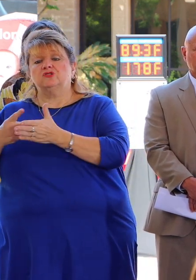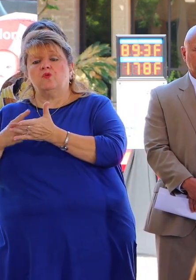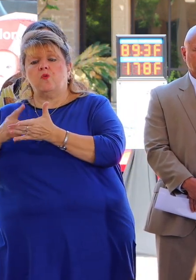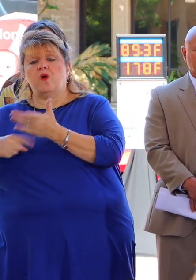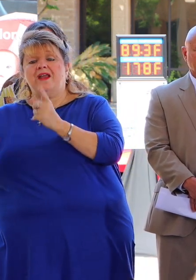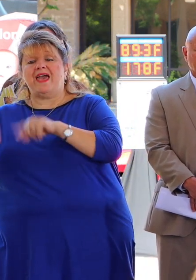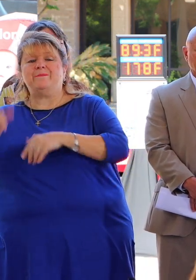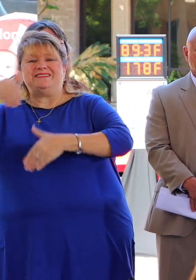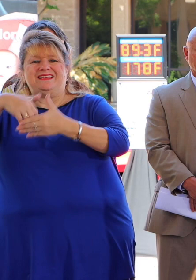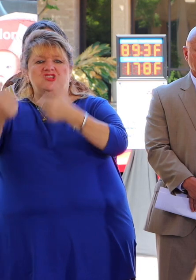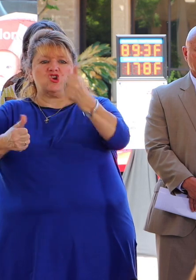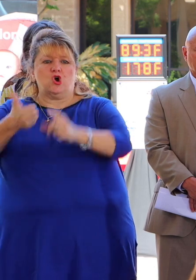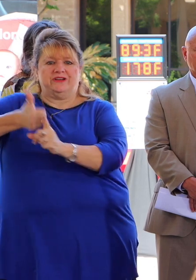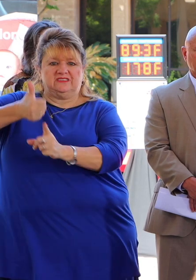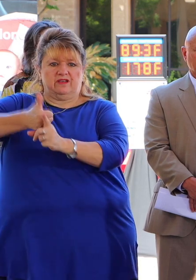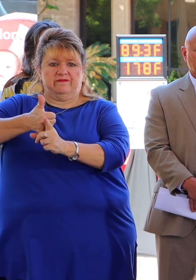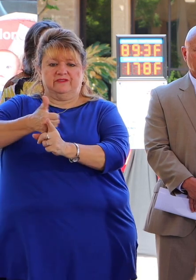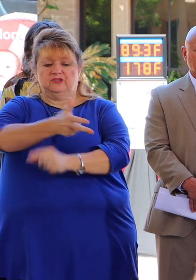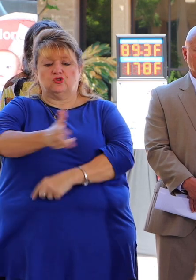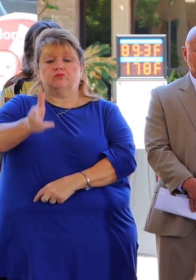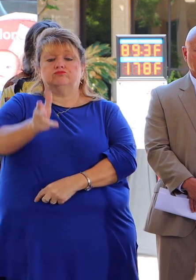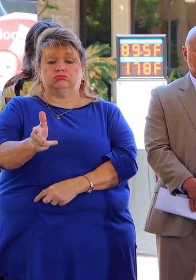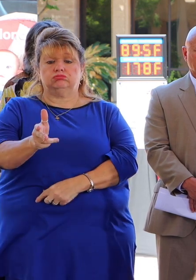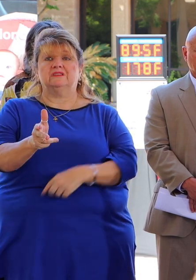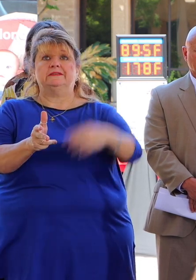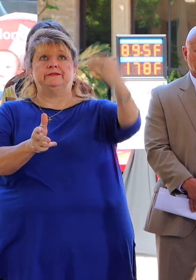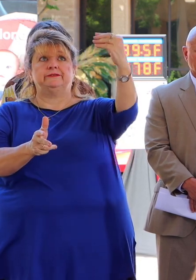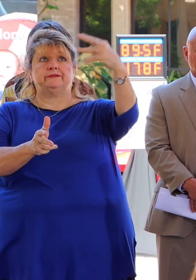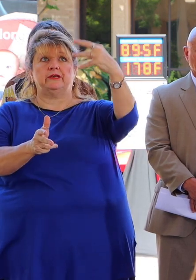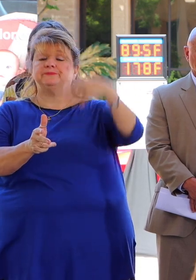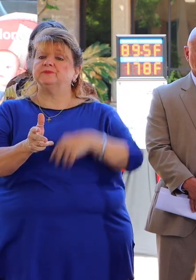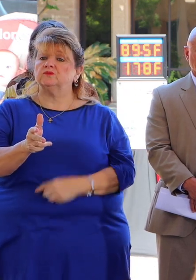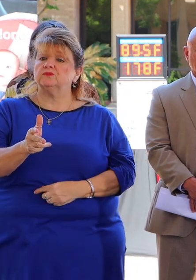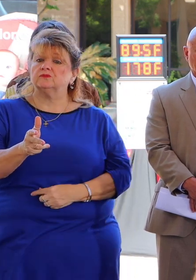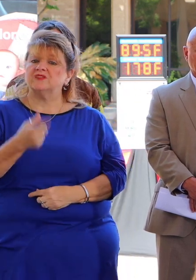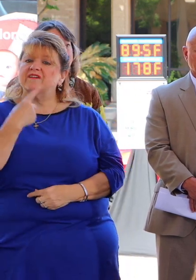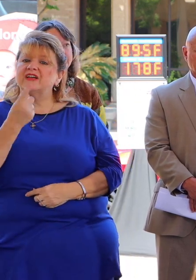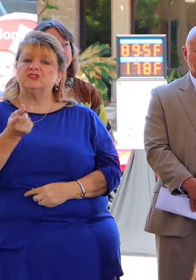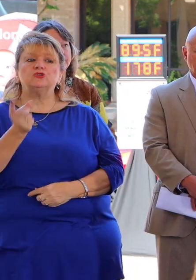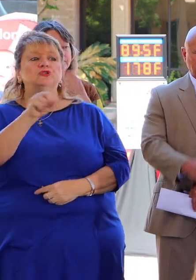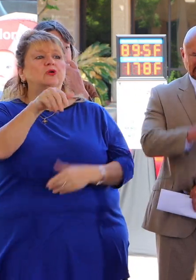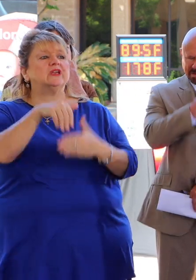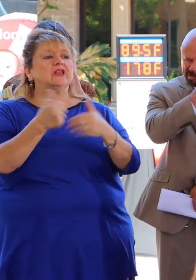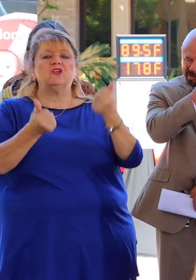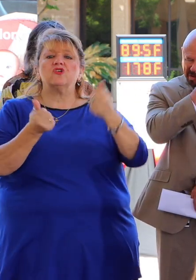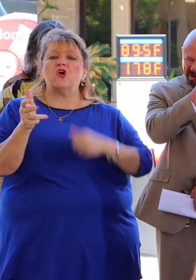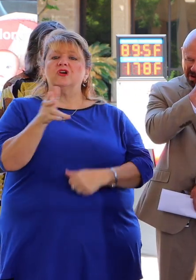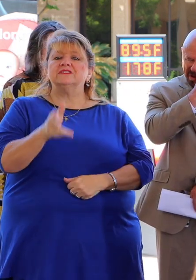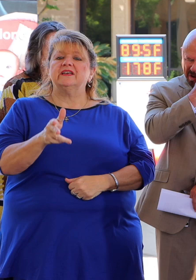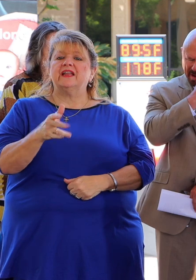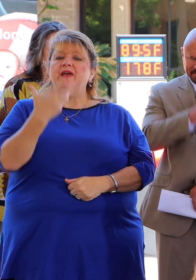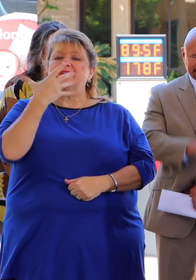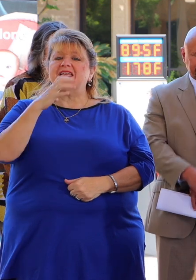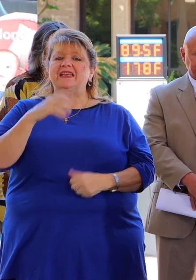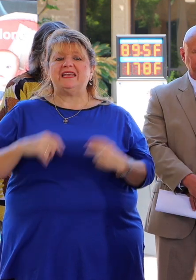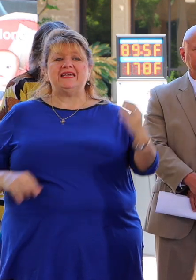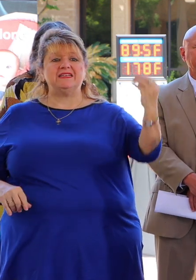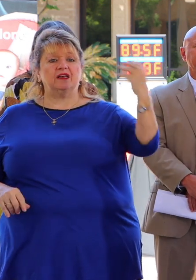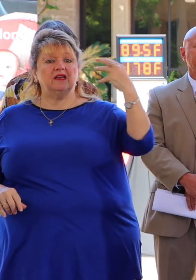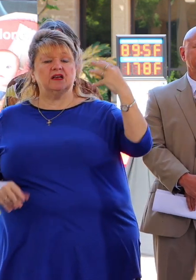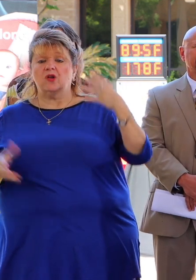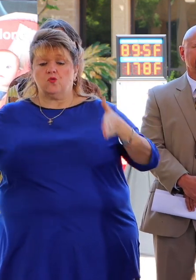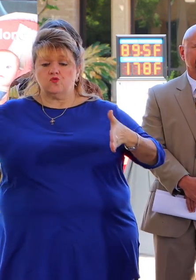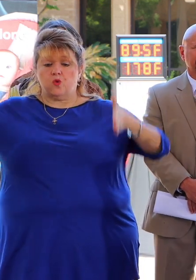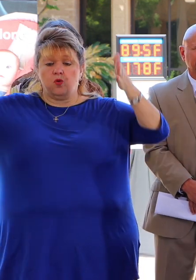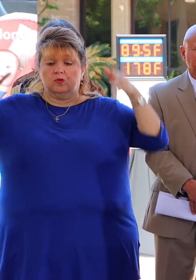child. In the vehicles can heat up pretty quickly. If I told all of you to go in your vehicle, roll up your windows, and sit there for about 10 or